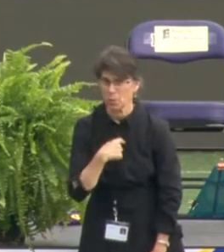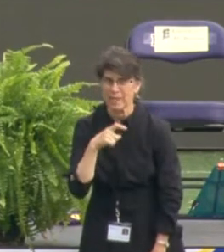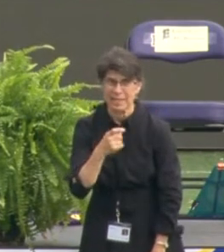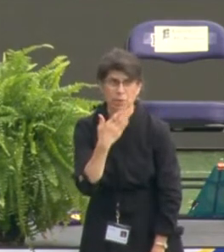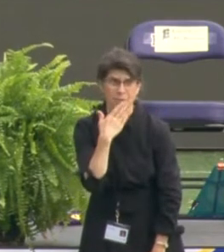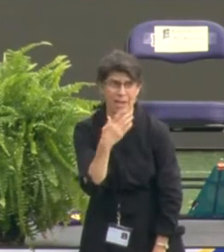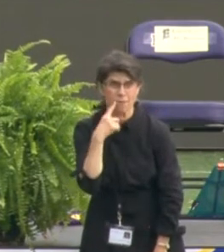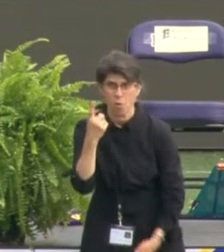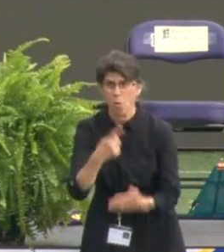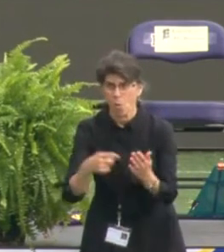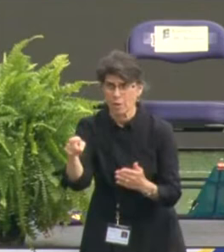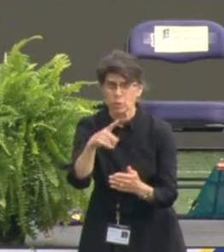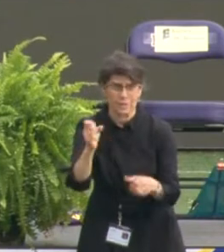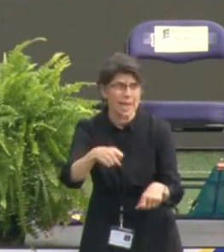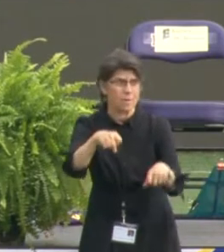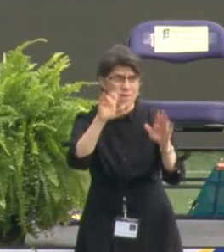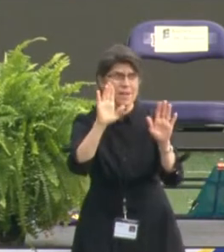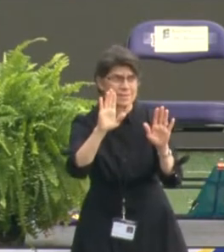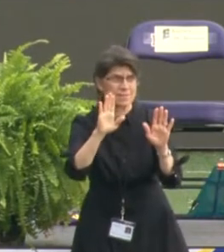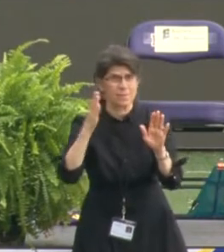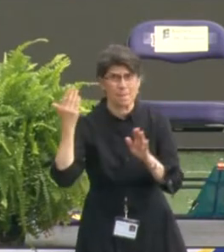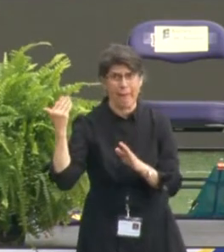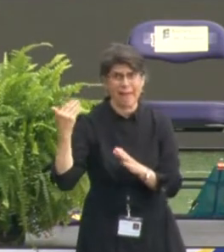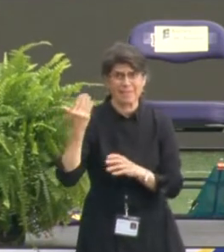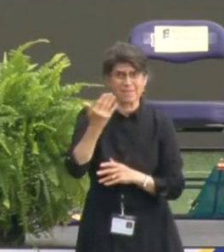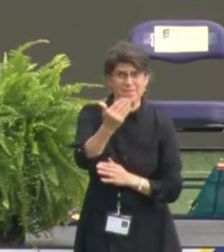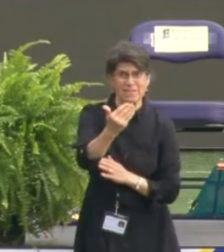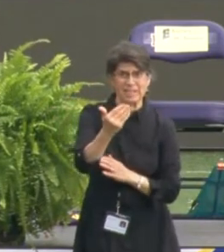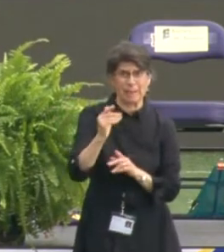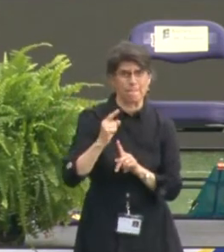you've sacrificed in the past 15 months.